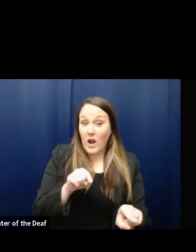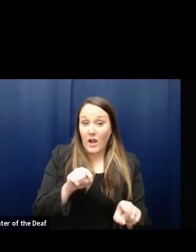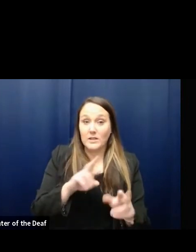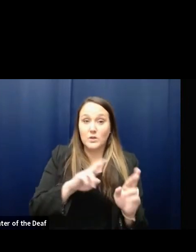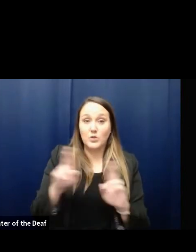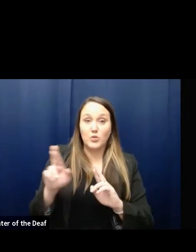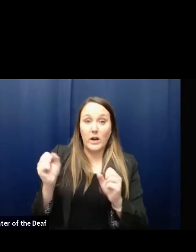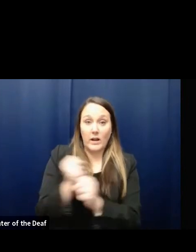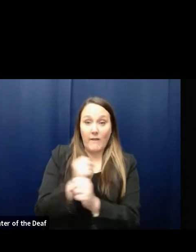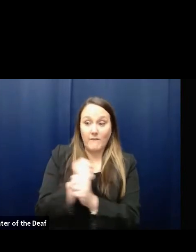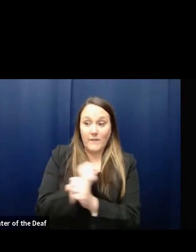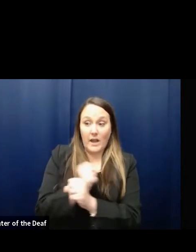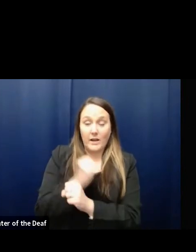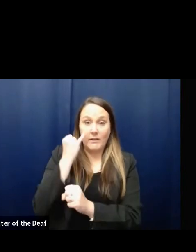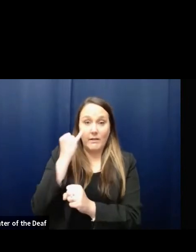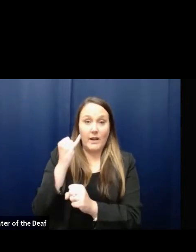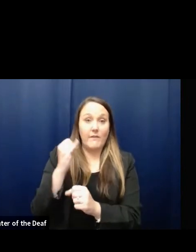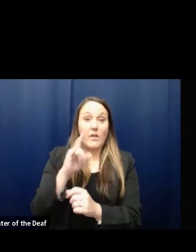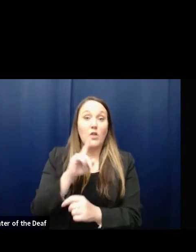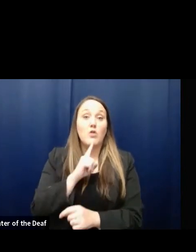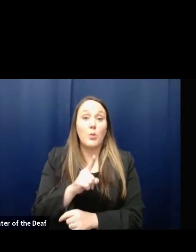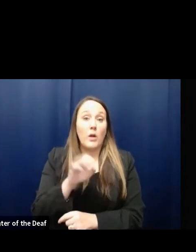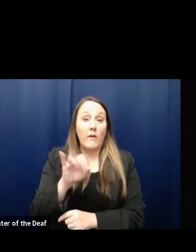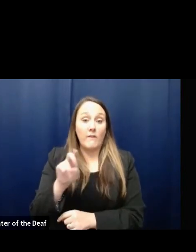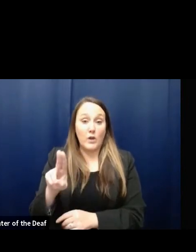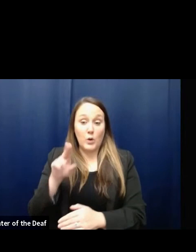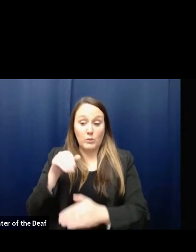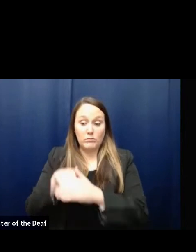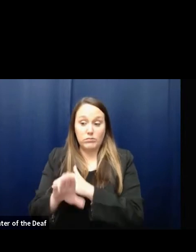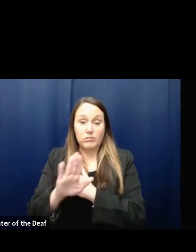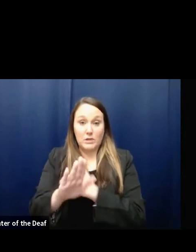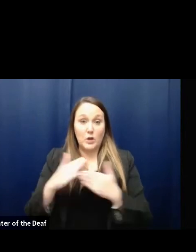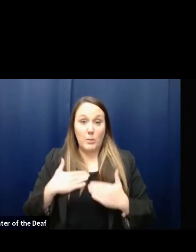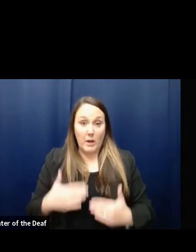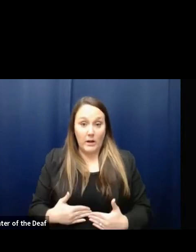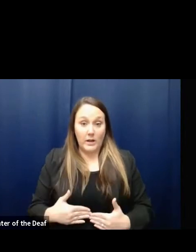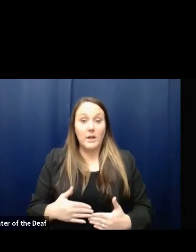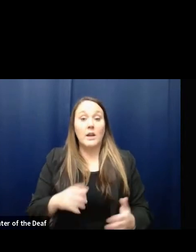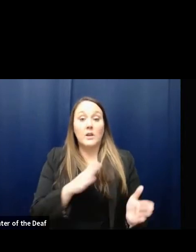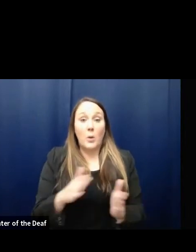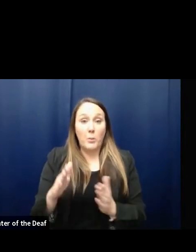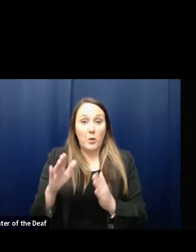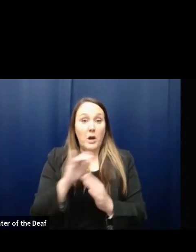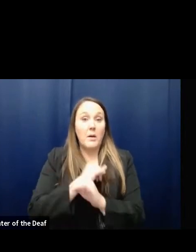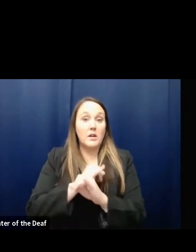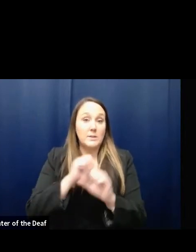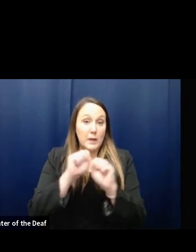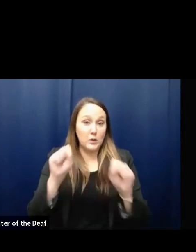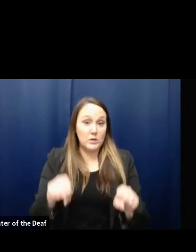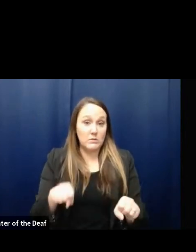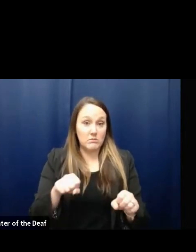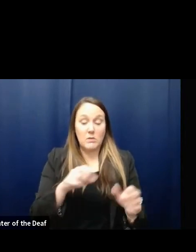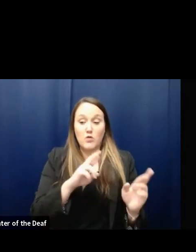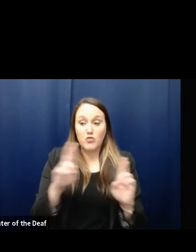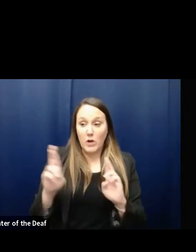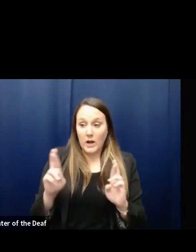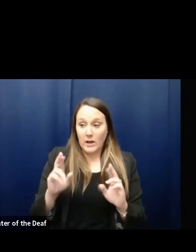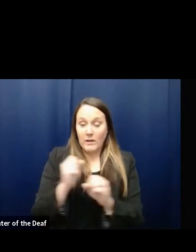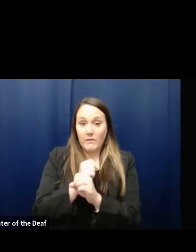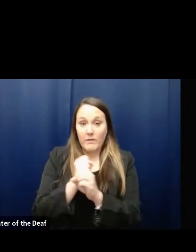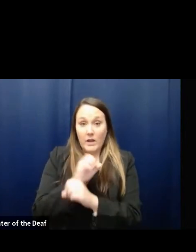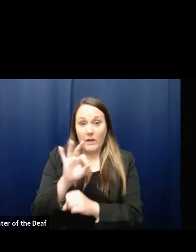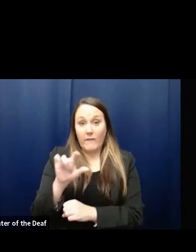if you get presented with it. So it prepares your immune system to be able to defend you against the flu if you get exposed. That's how they all